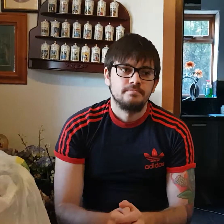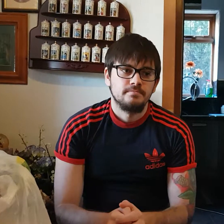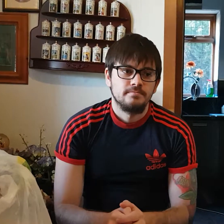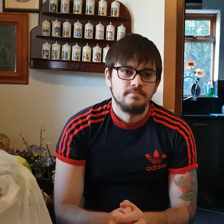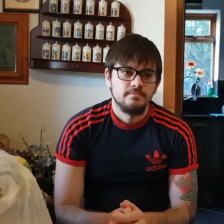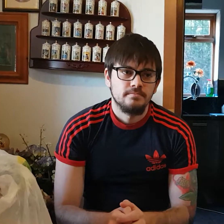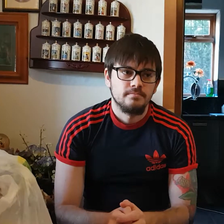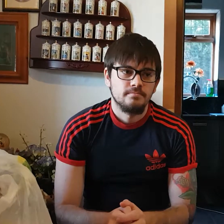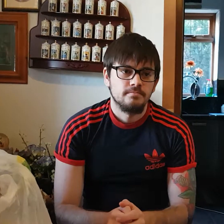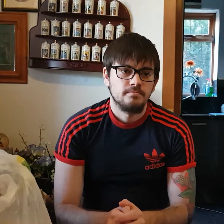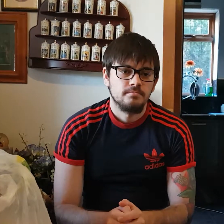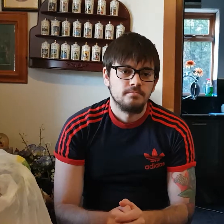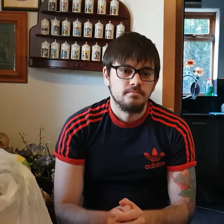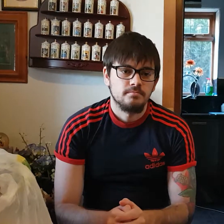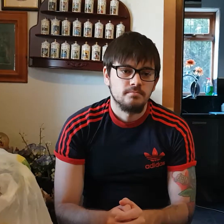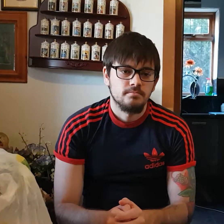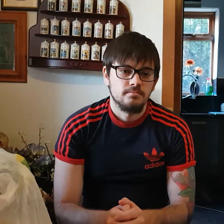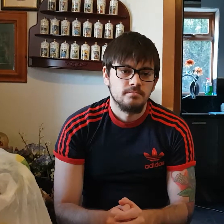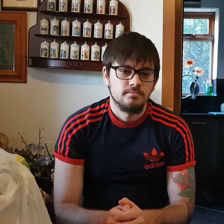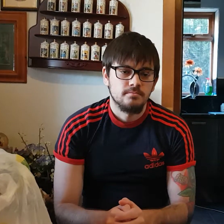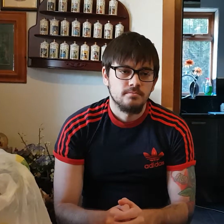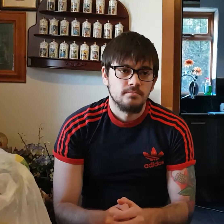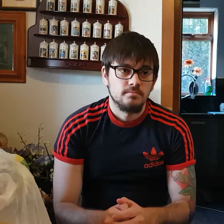So yeah, there was a lot of travelling.